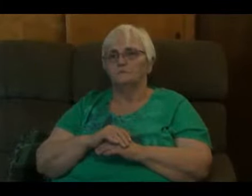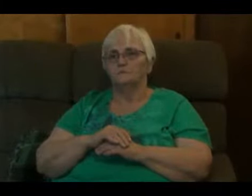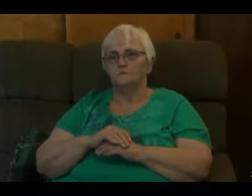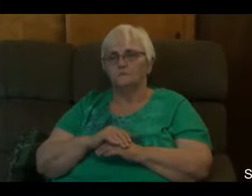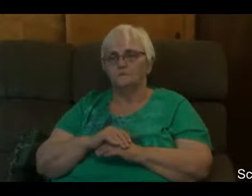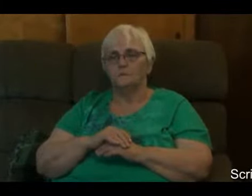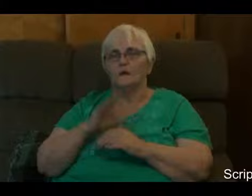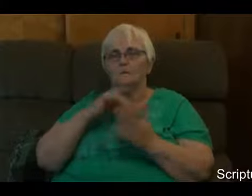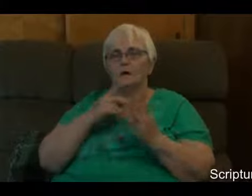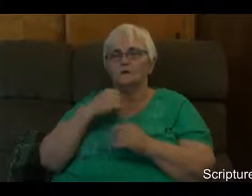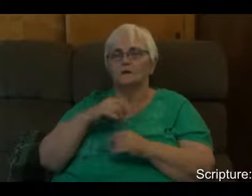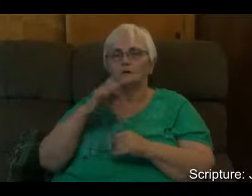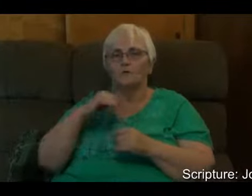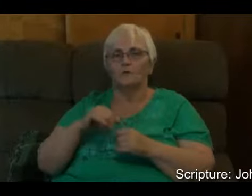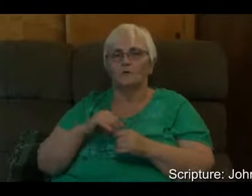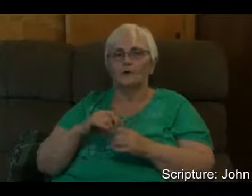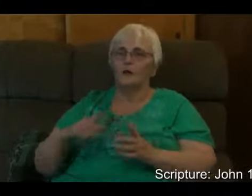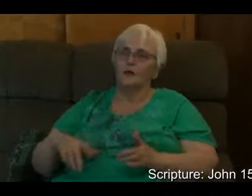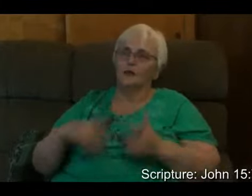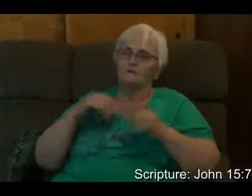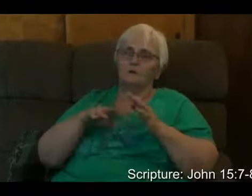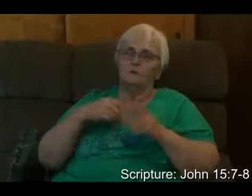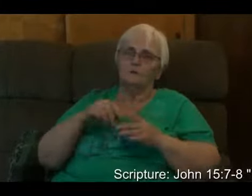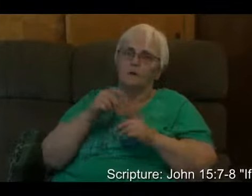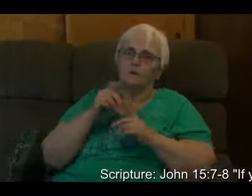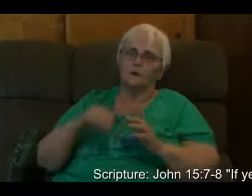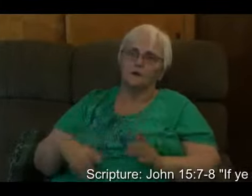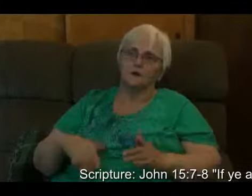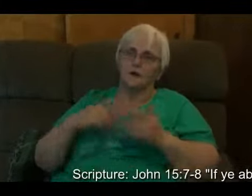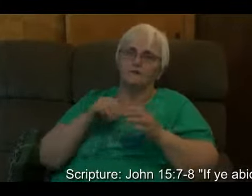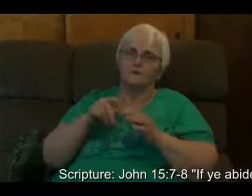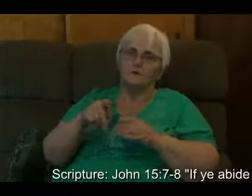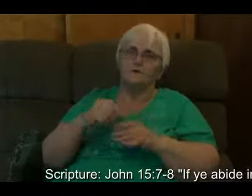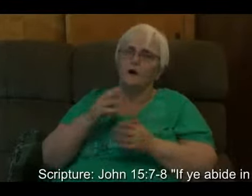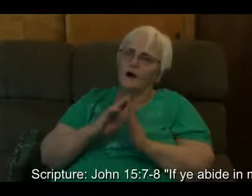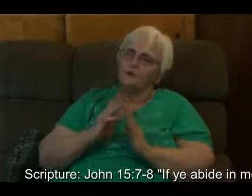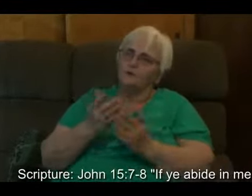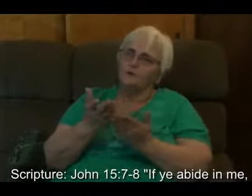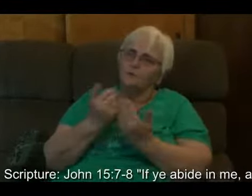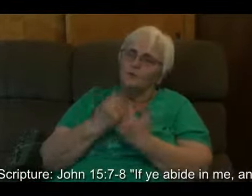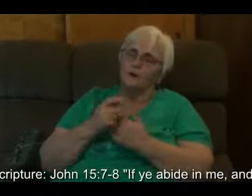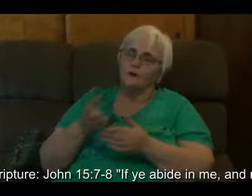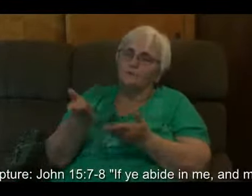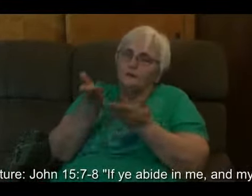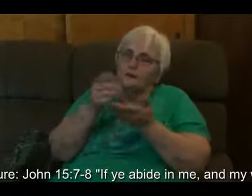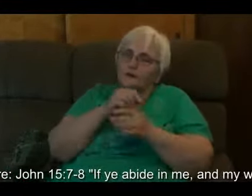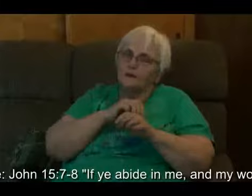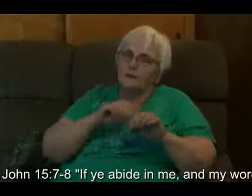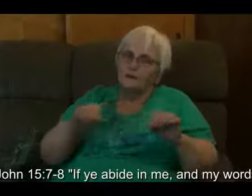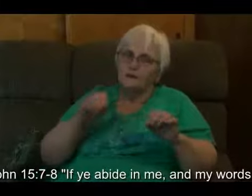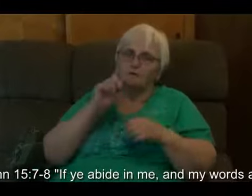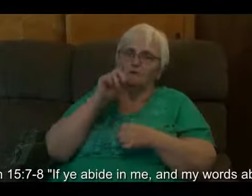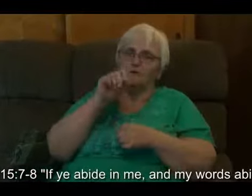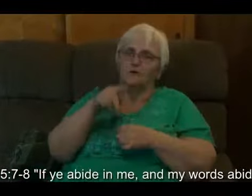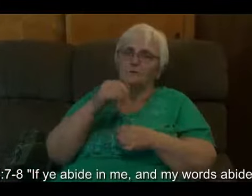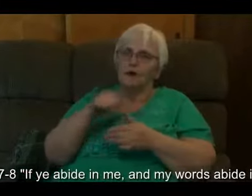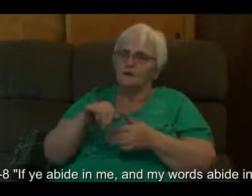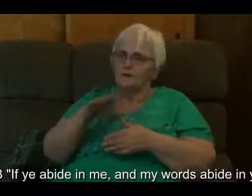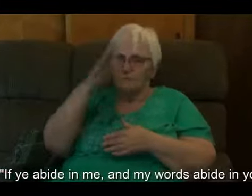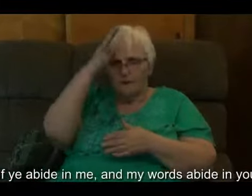The Bible says, if you abide in me and my words abide in you, you will ask what you desire and it shall be done for you. By this my Father is